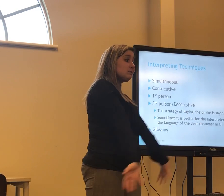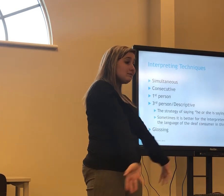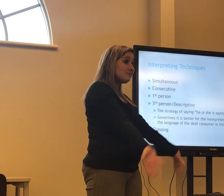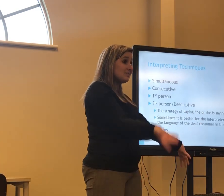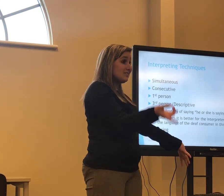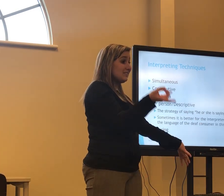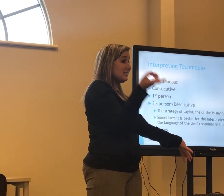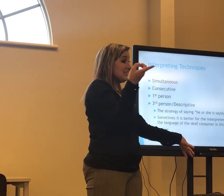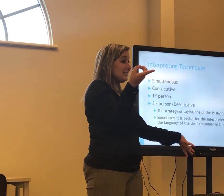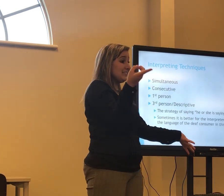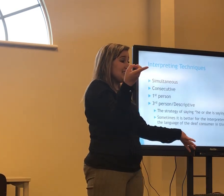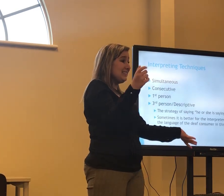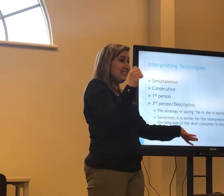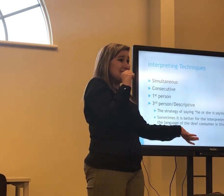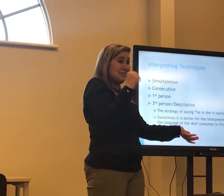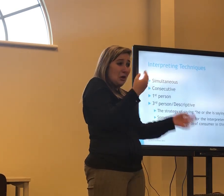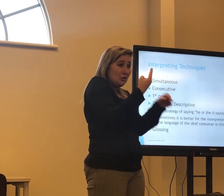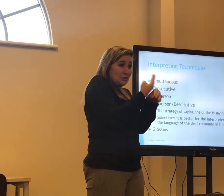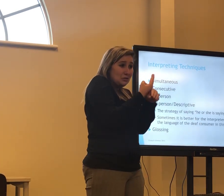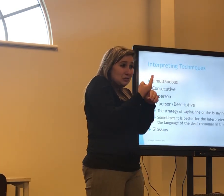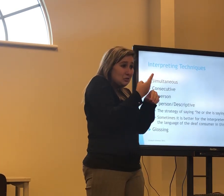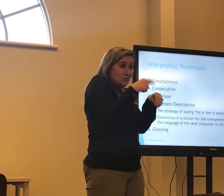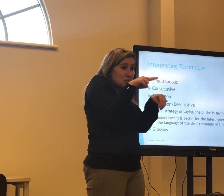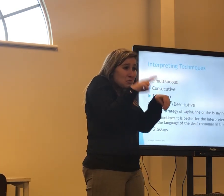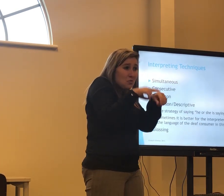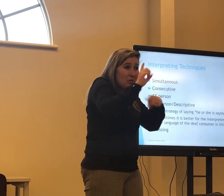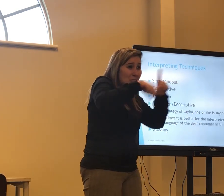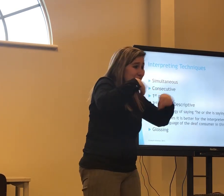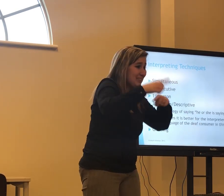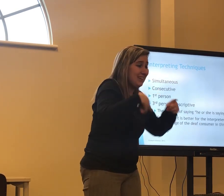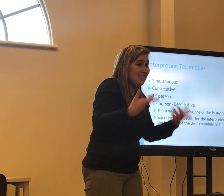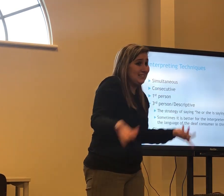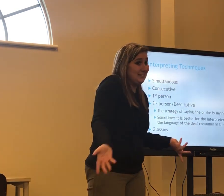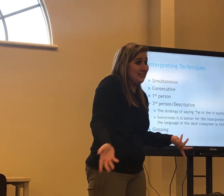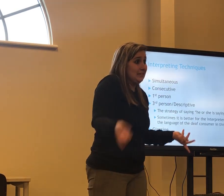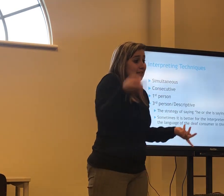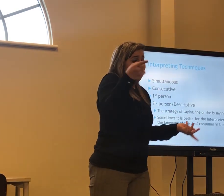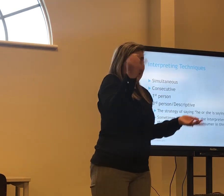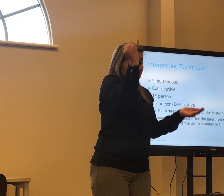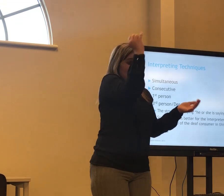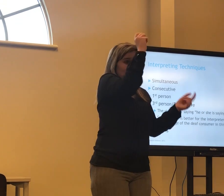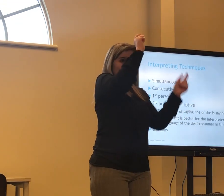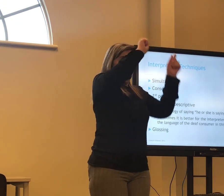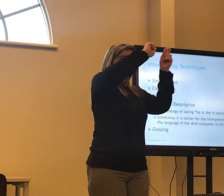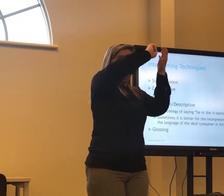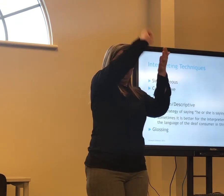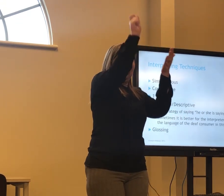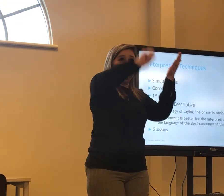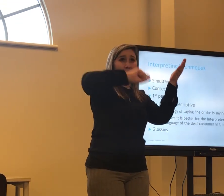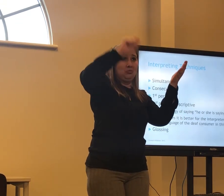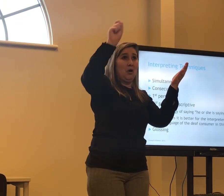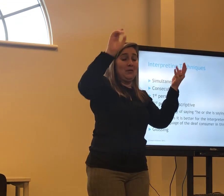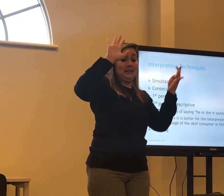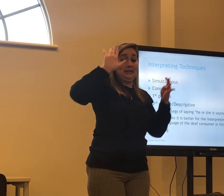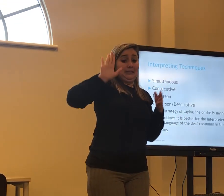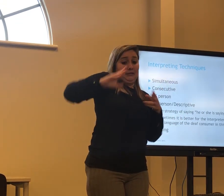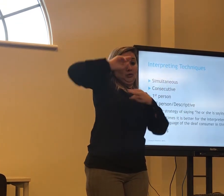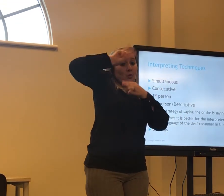he's not using standard signs. Whatever he is drawing is something in his world or whatever. I don't